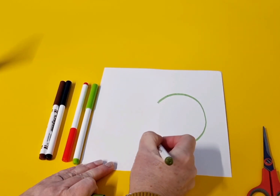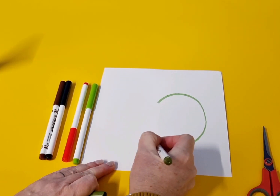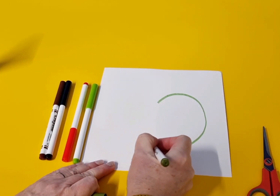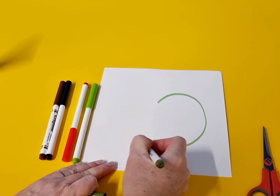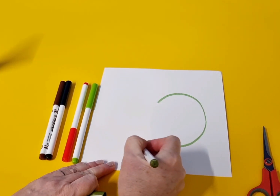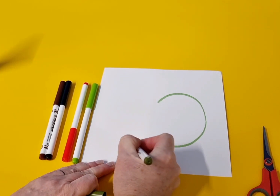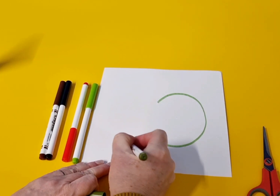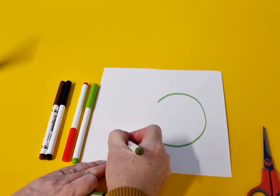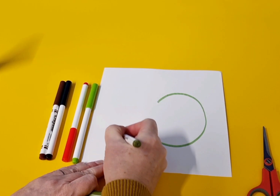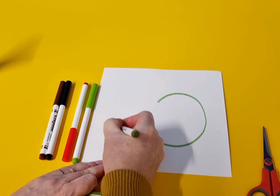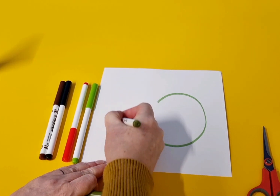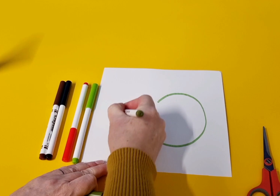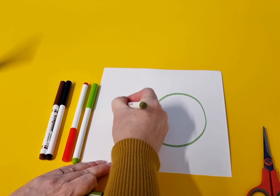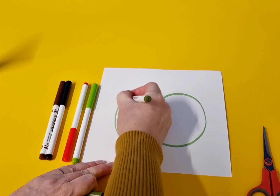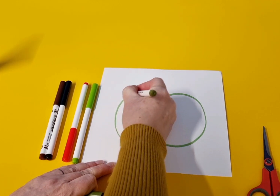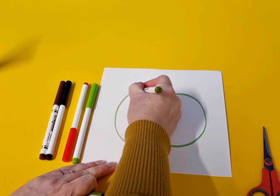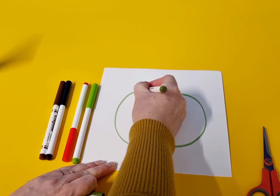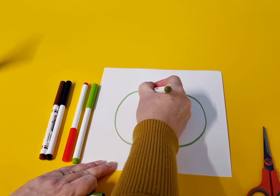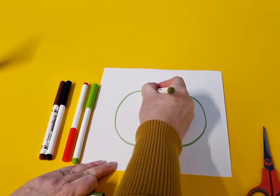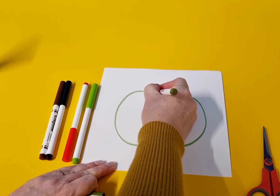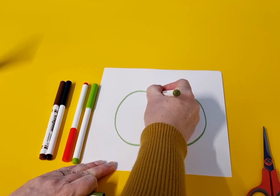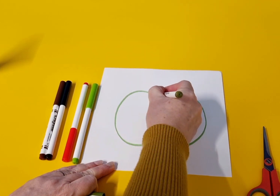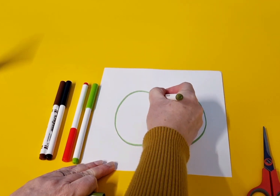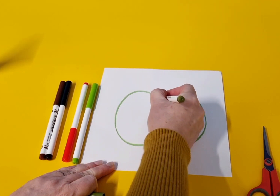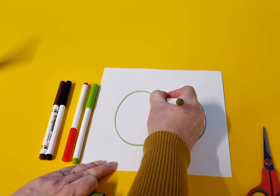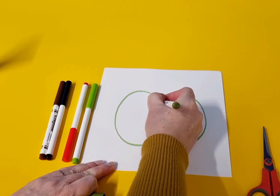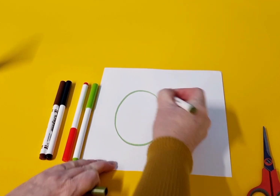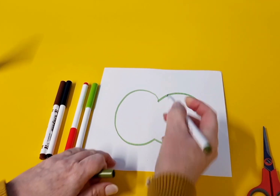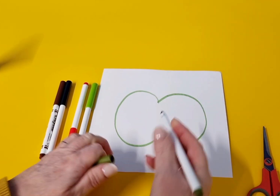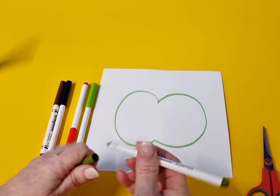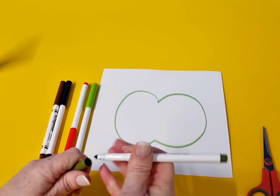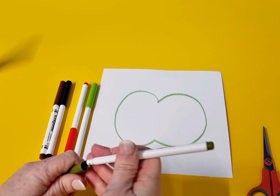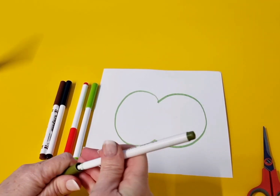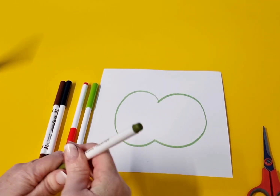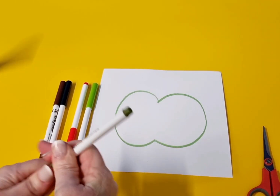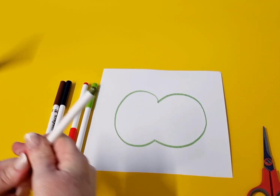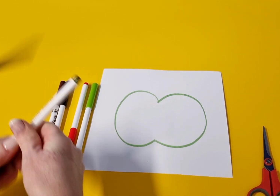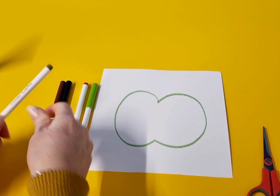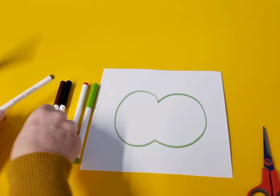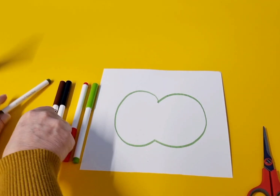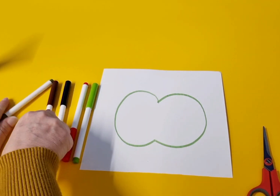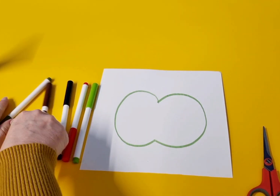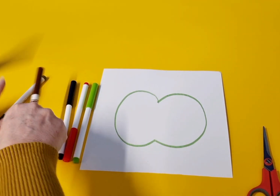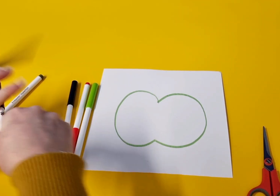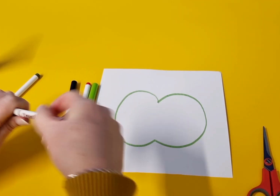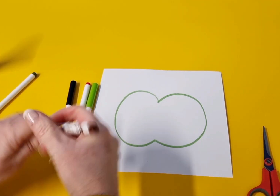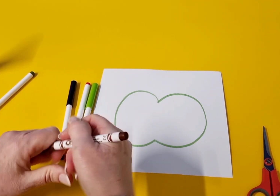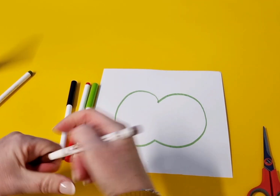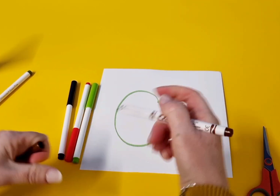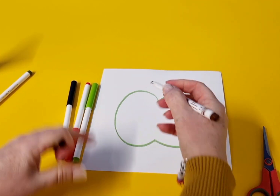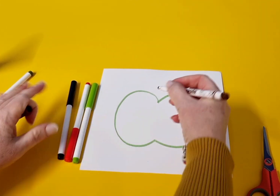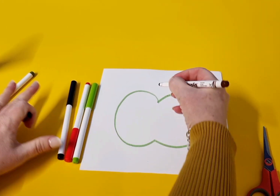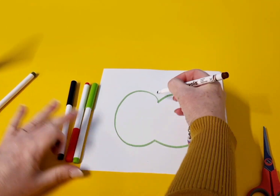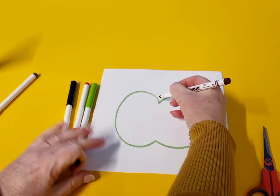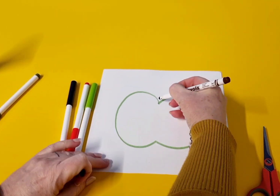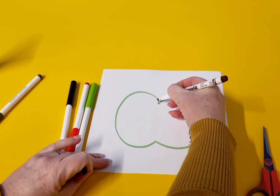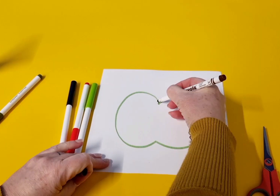curve and then another big curve to make the apple. And I'm going to add a stalk